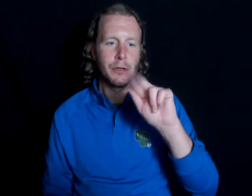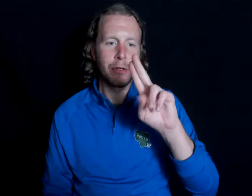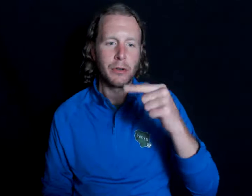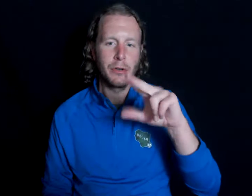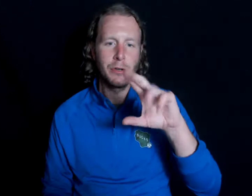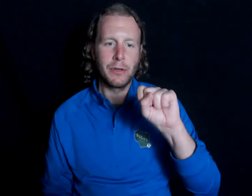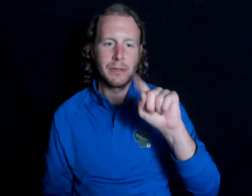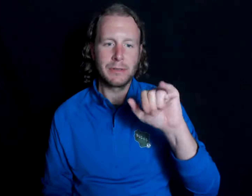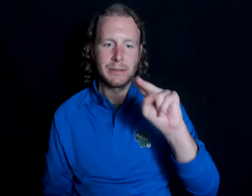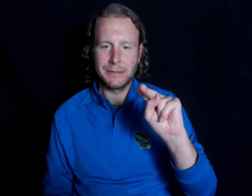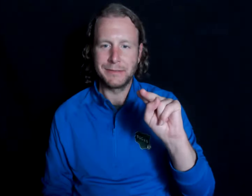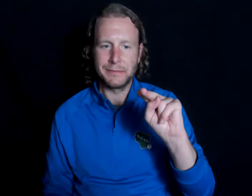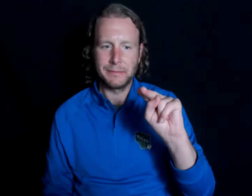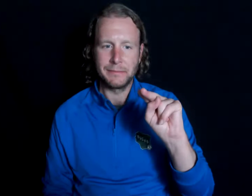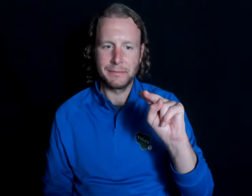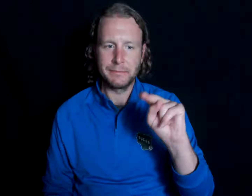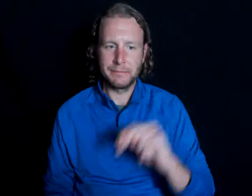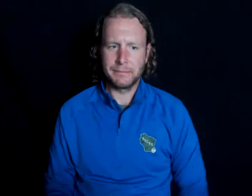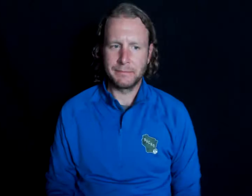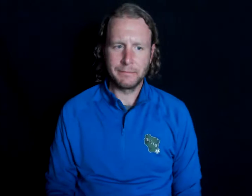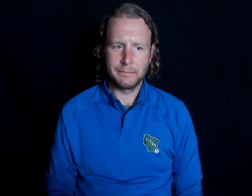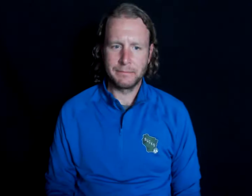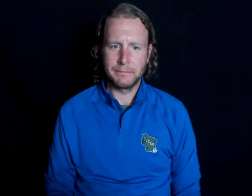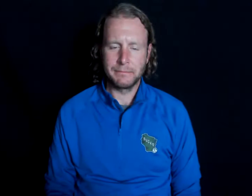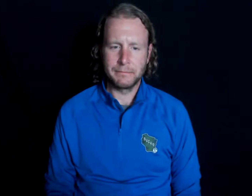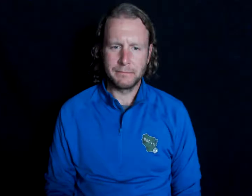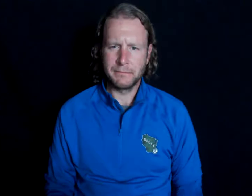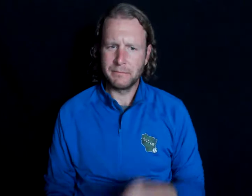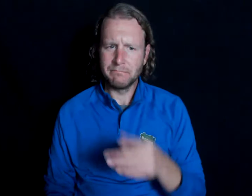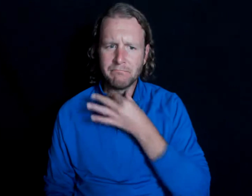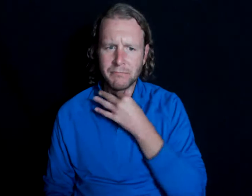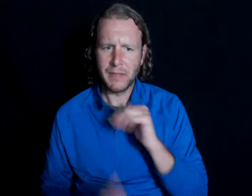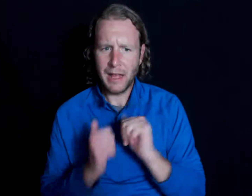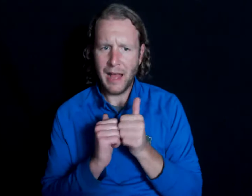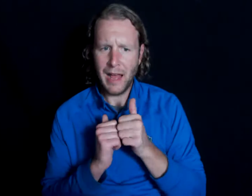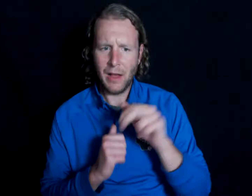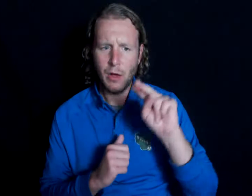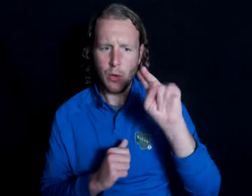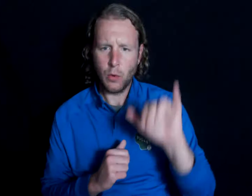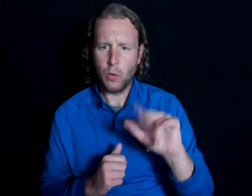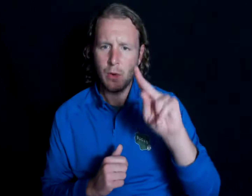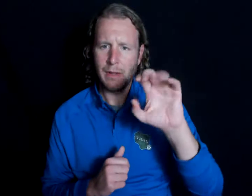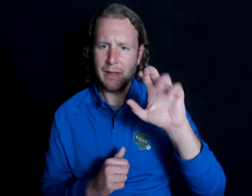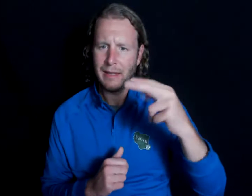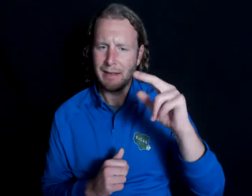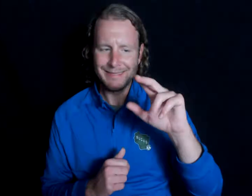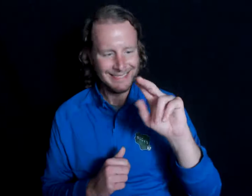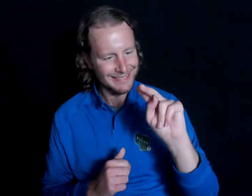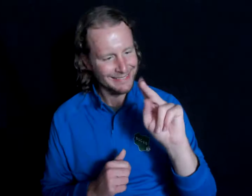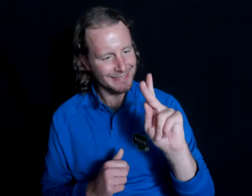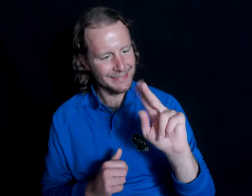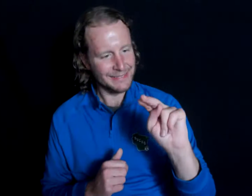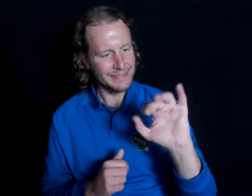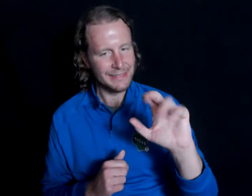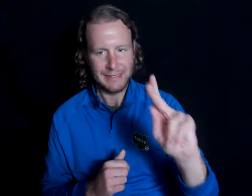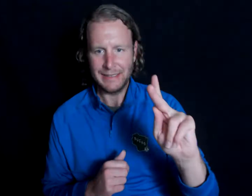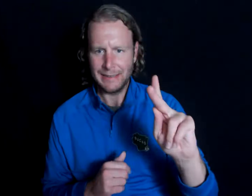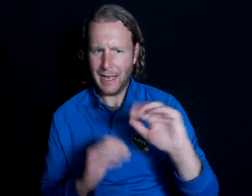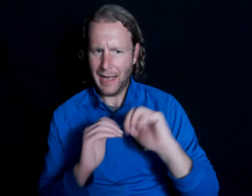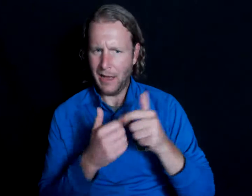is. How did the Knicks fan get in our virtual screen? LeBron James with the kettlebells, getting a little core